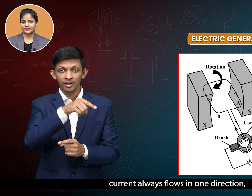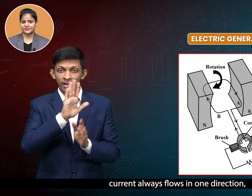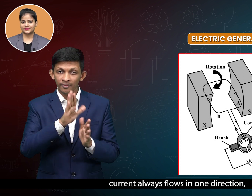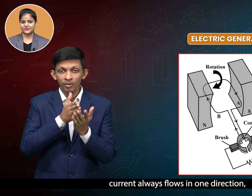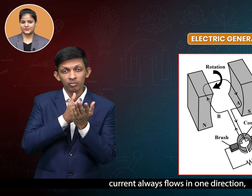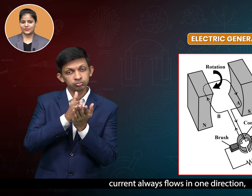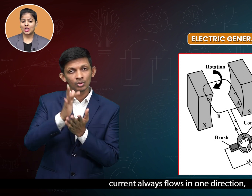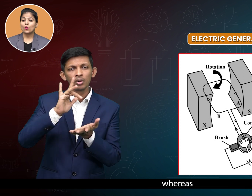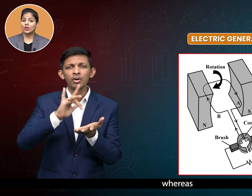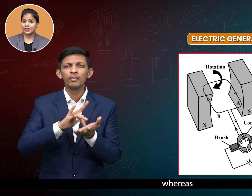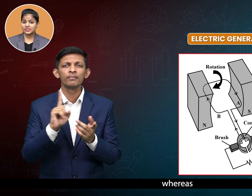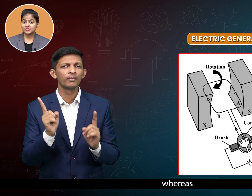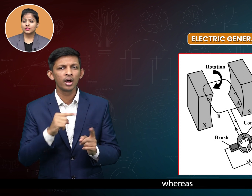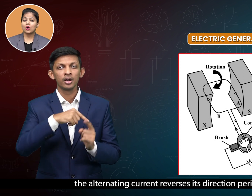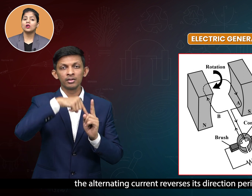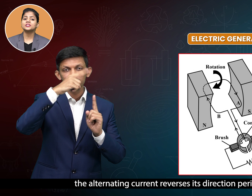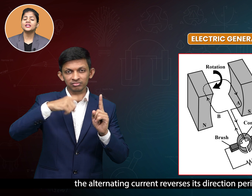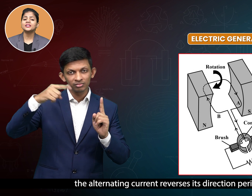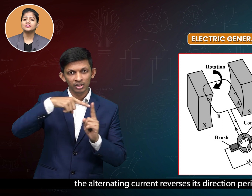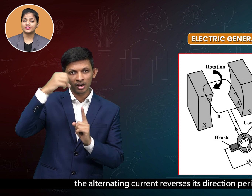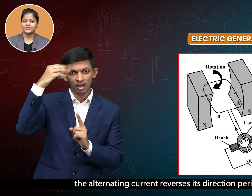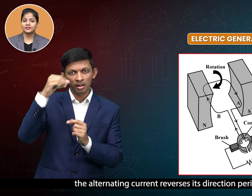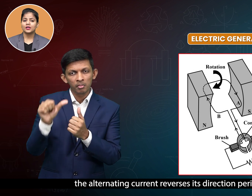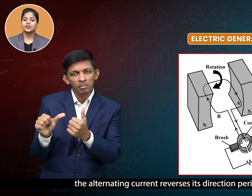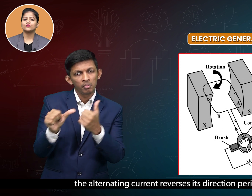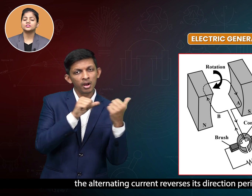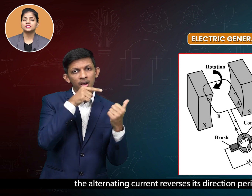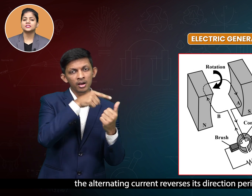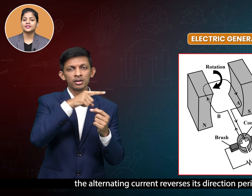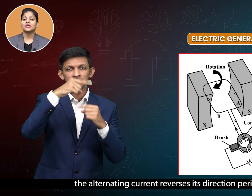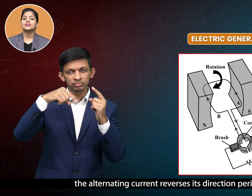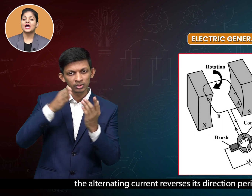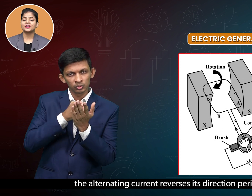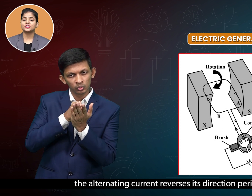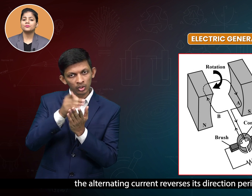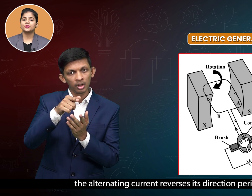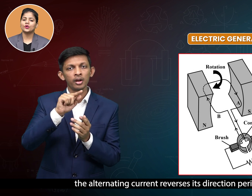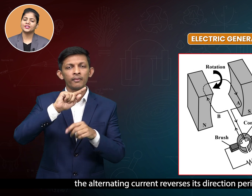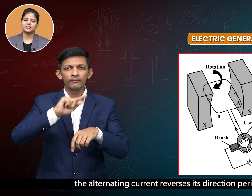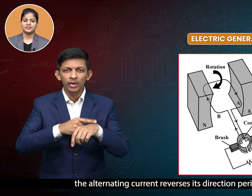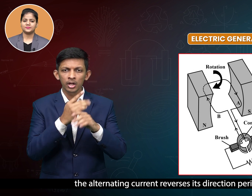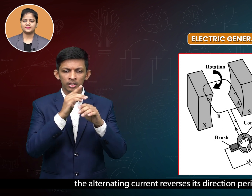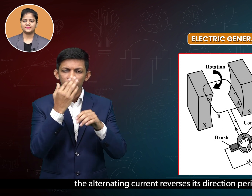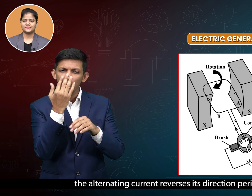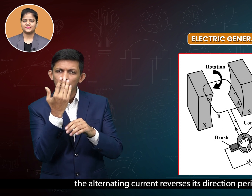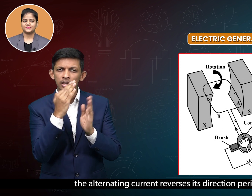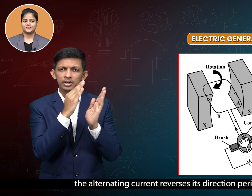direction, whereas the alternating current reverses its direction periodically.